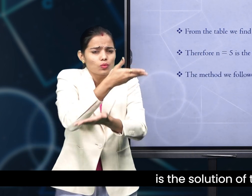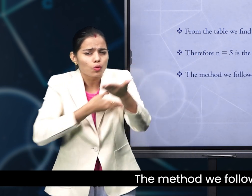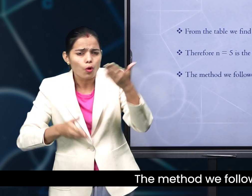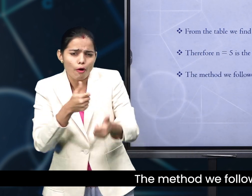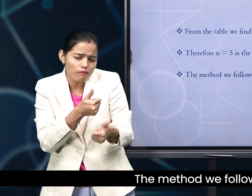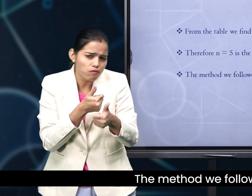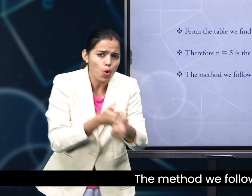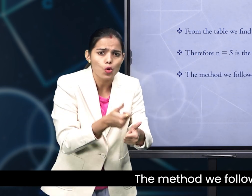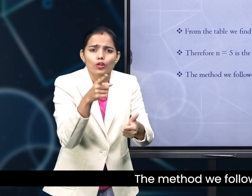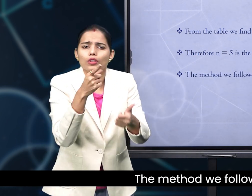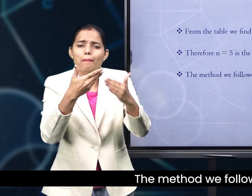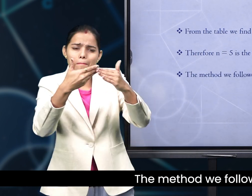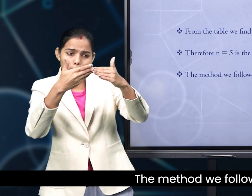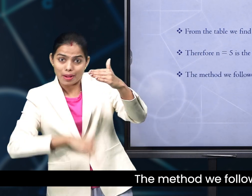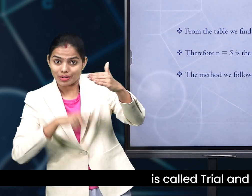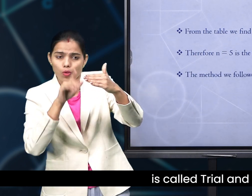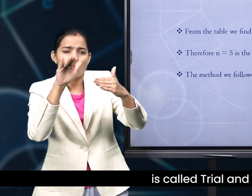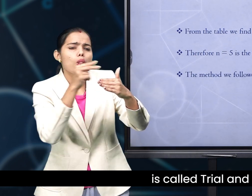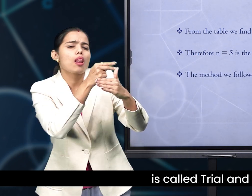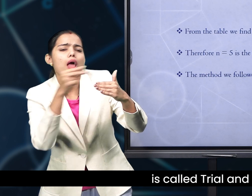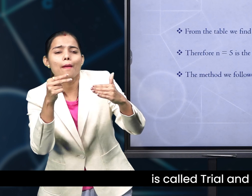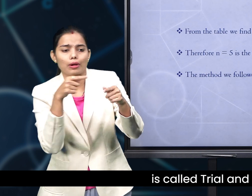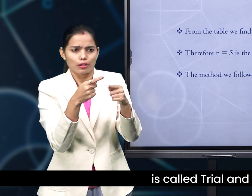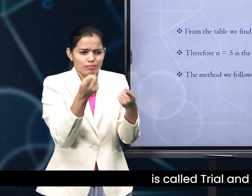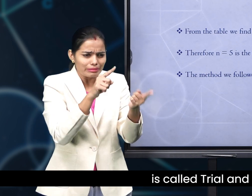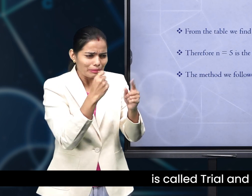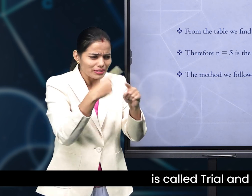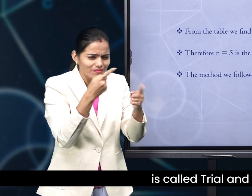The method we followed in the above is called trial and error method.